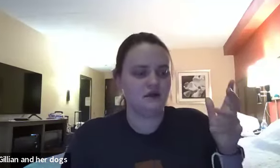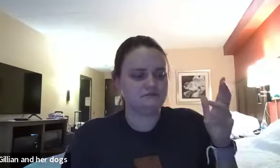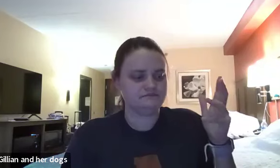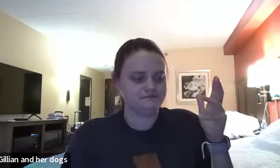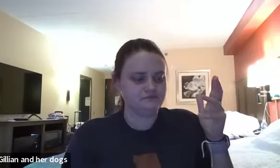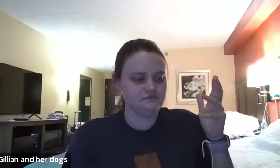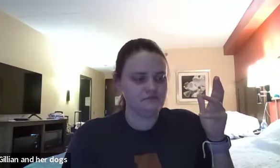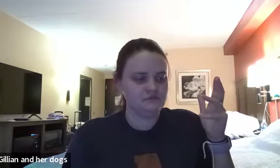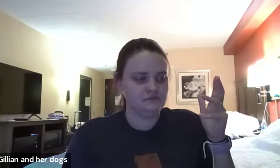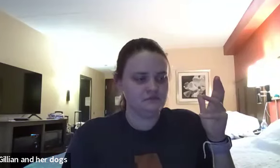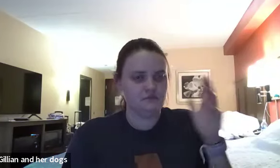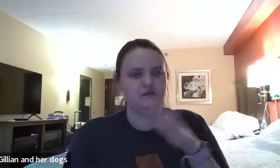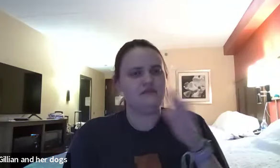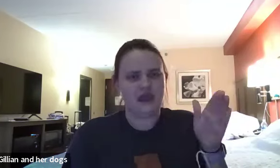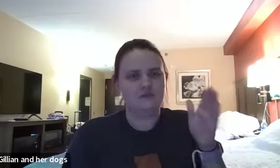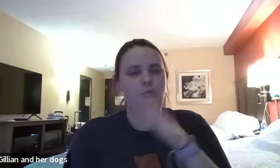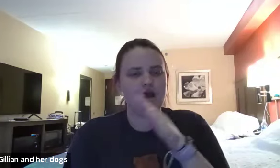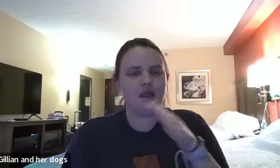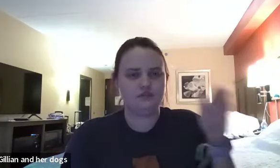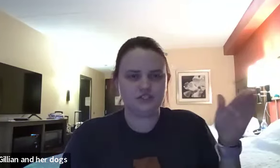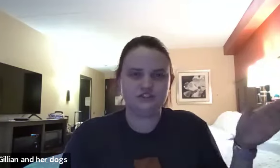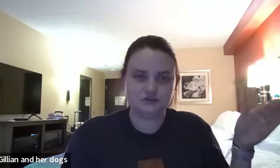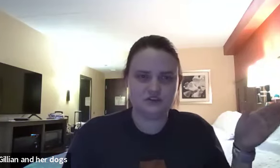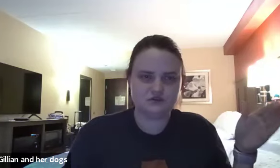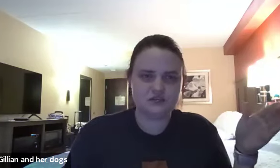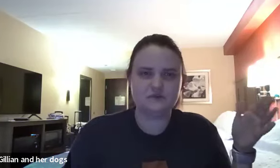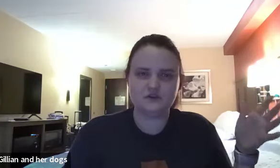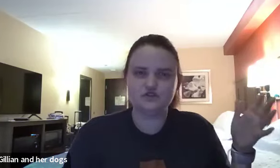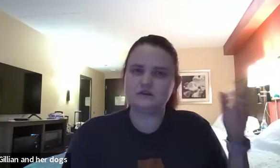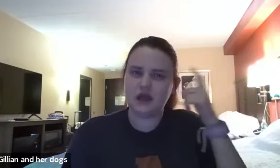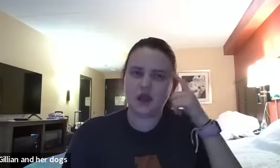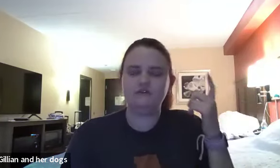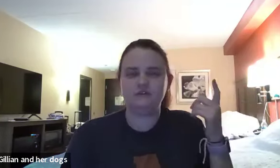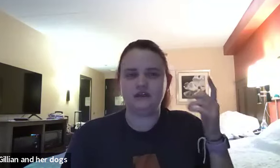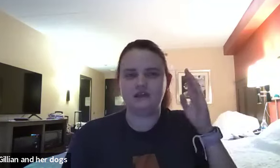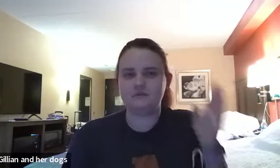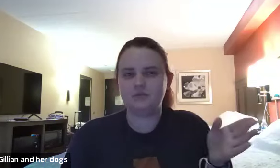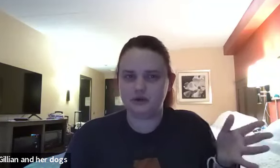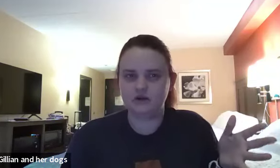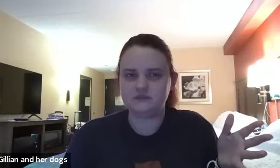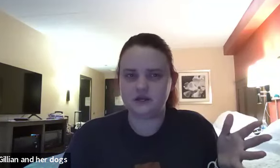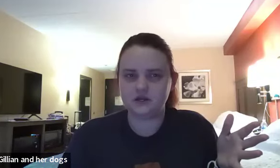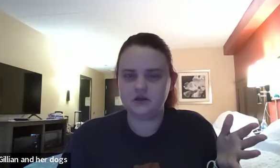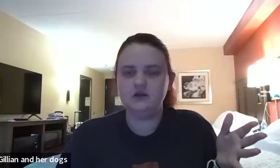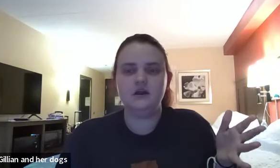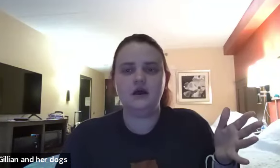Um, or not that, but why I would choose to use those ways. But those are the ways I would feel like I'd get my point across better.